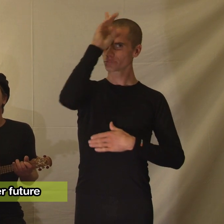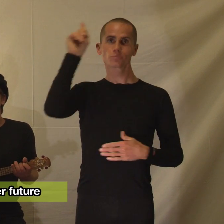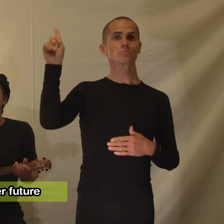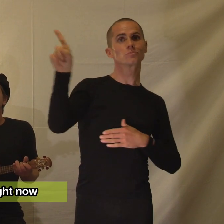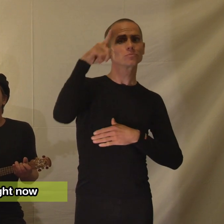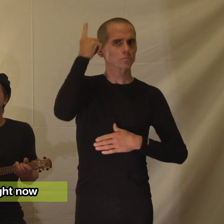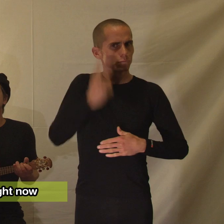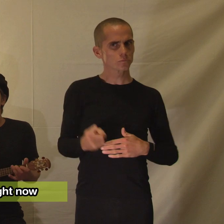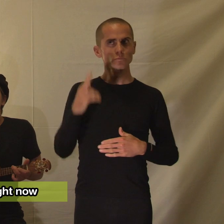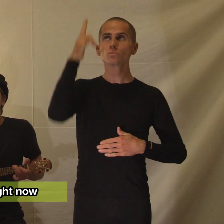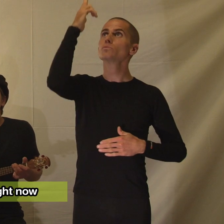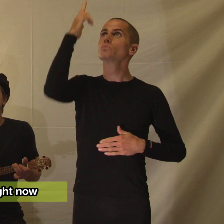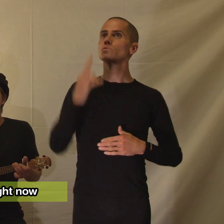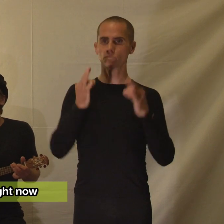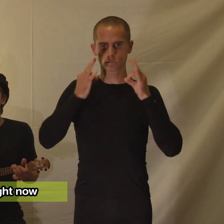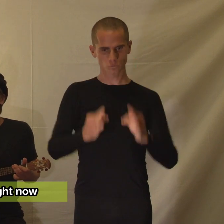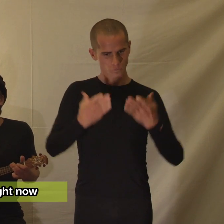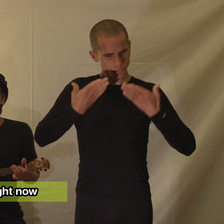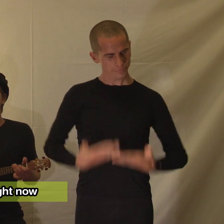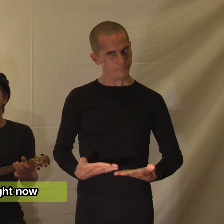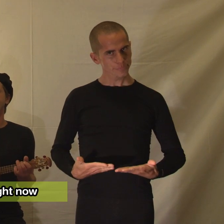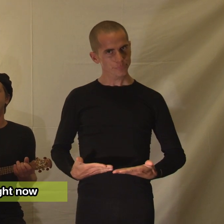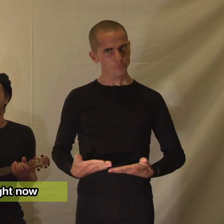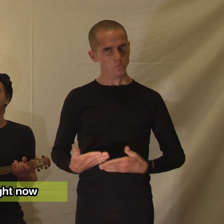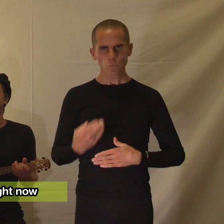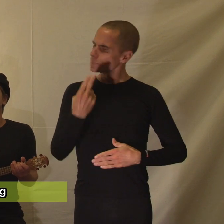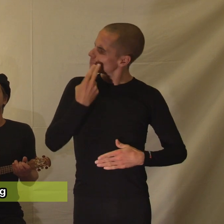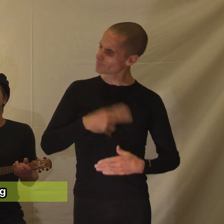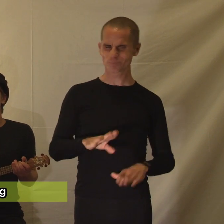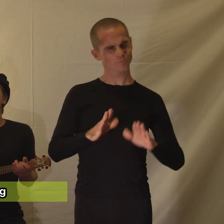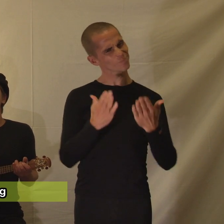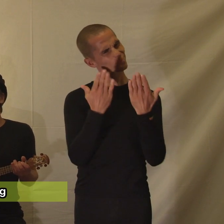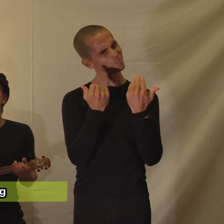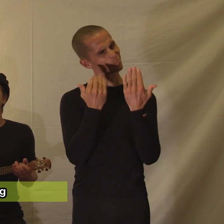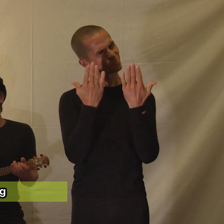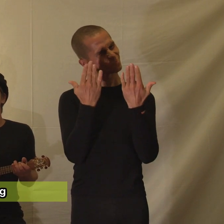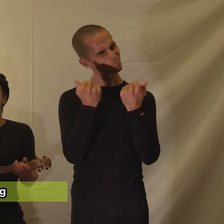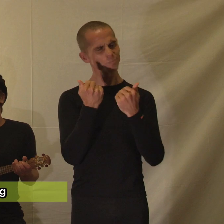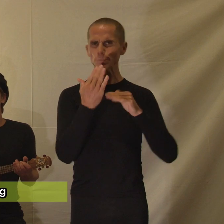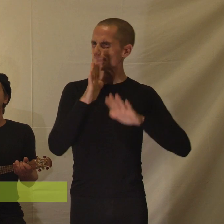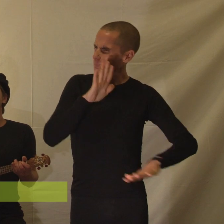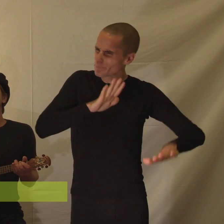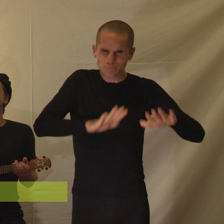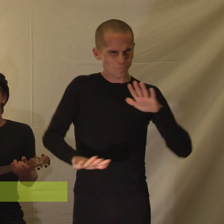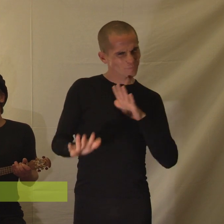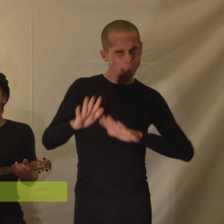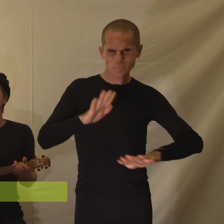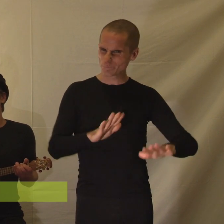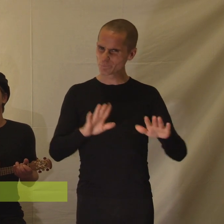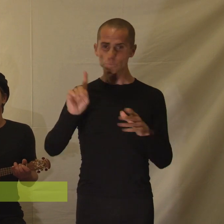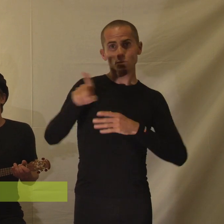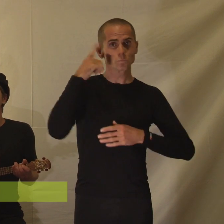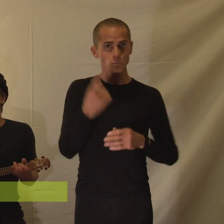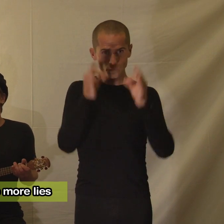future, and we need to start right now. No point in waiting or